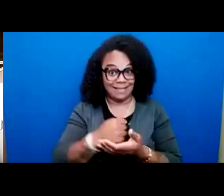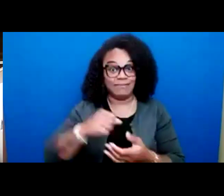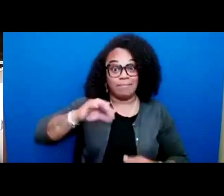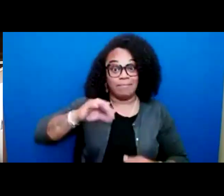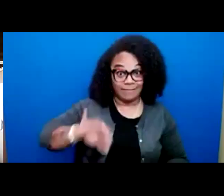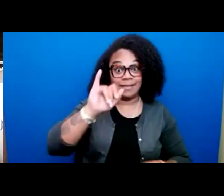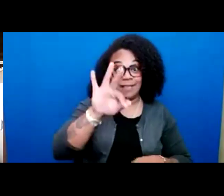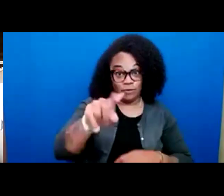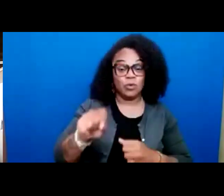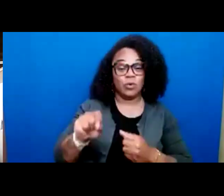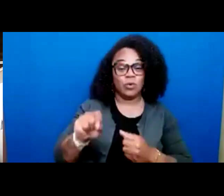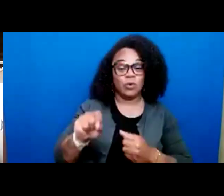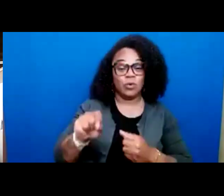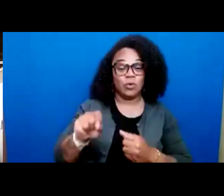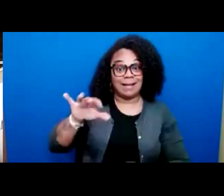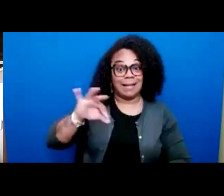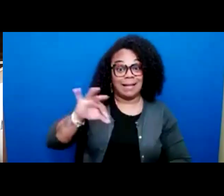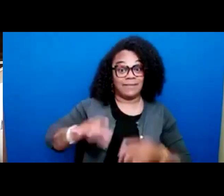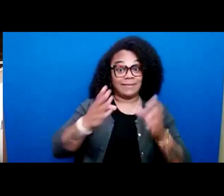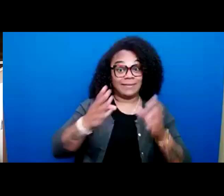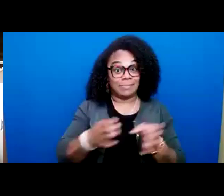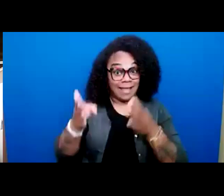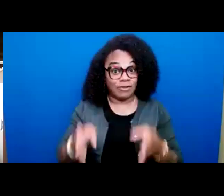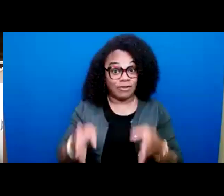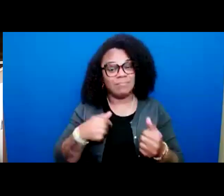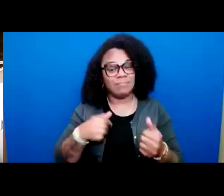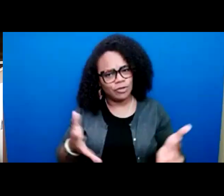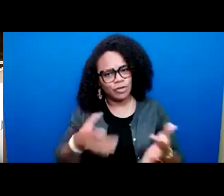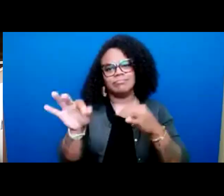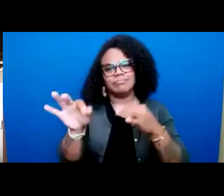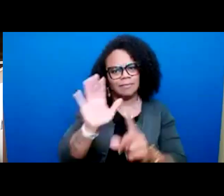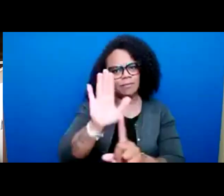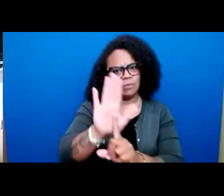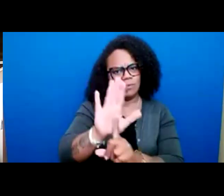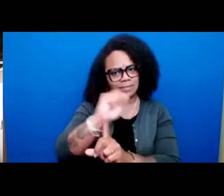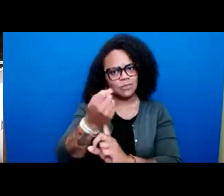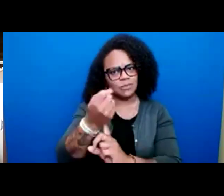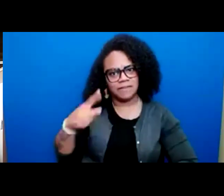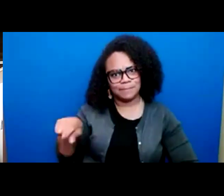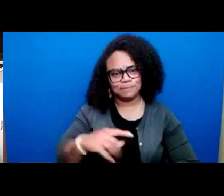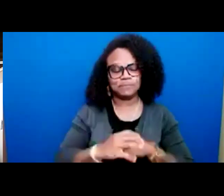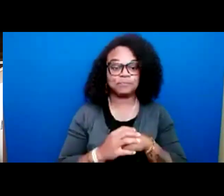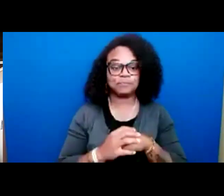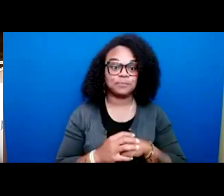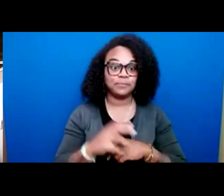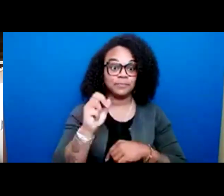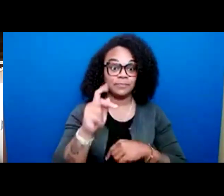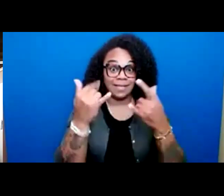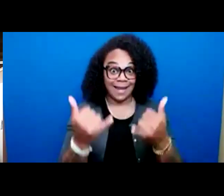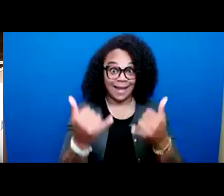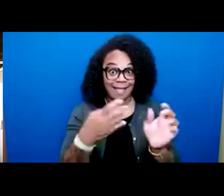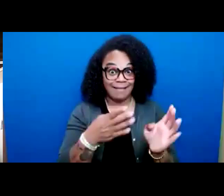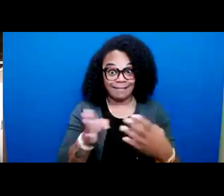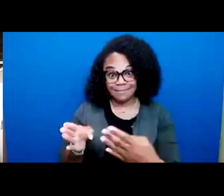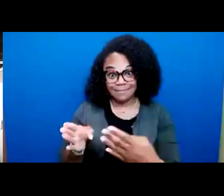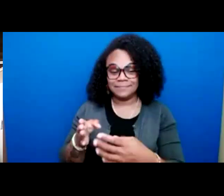benefits planner, I encourage you to talk through your situation with them. All right, so now let's pivot to